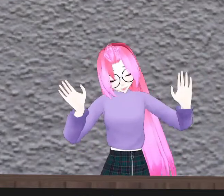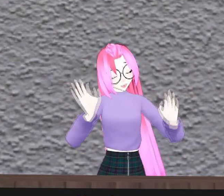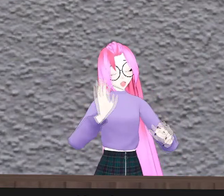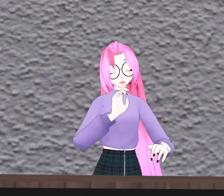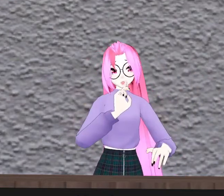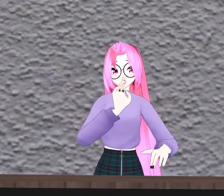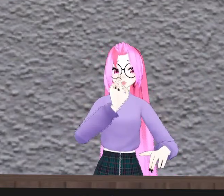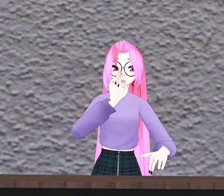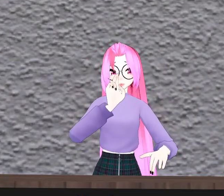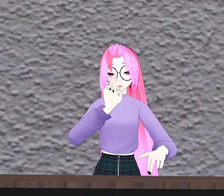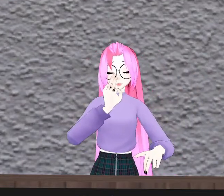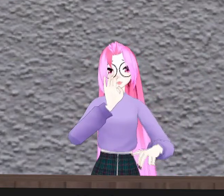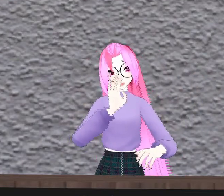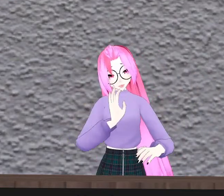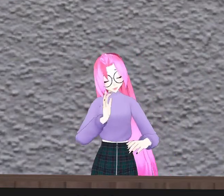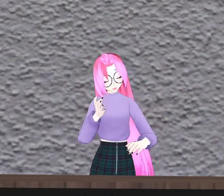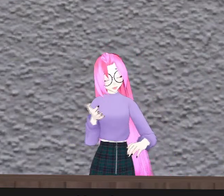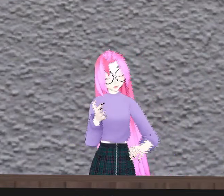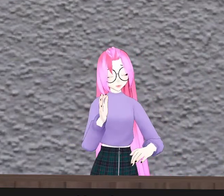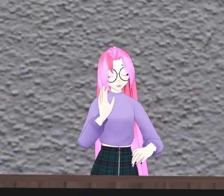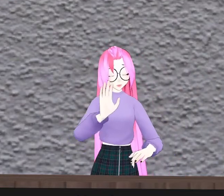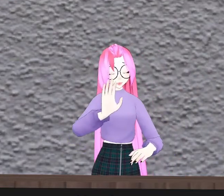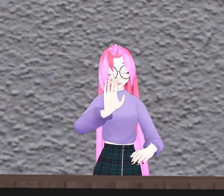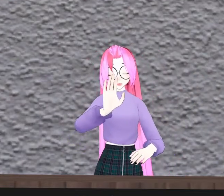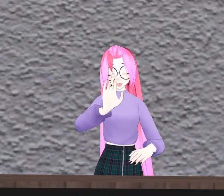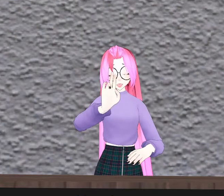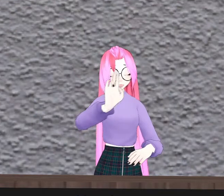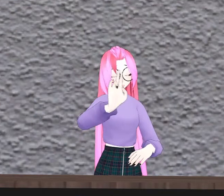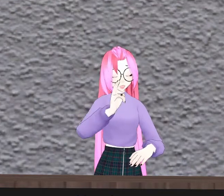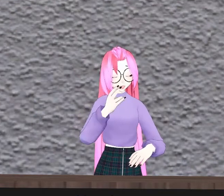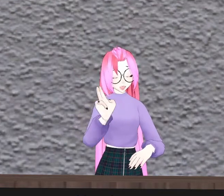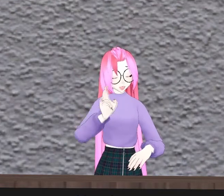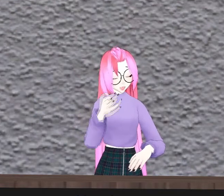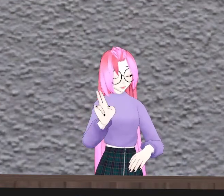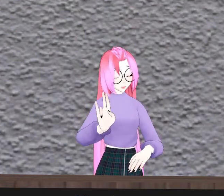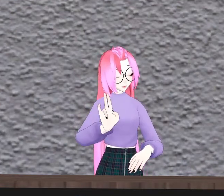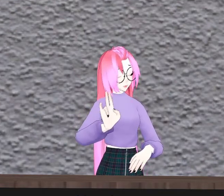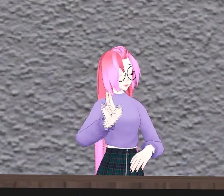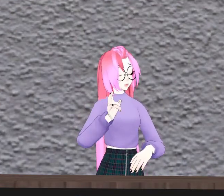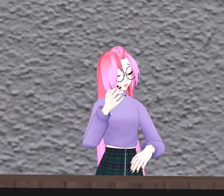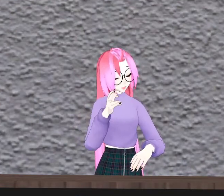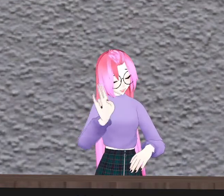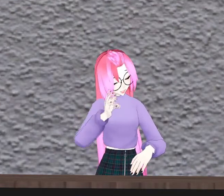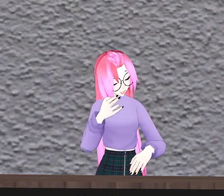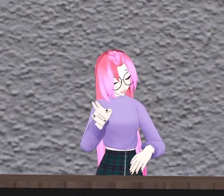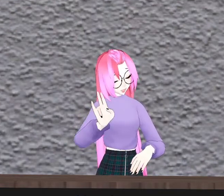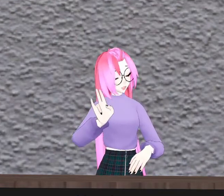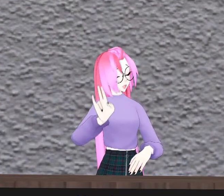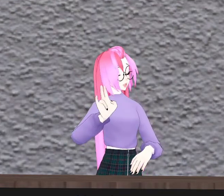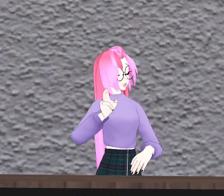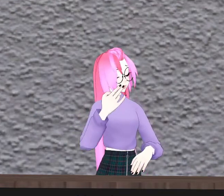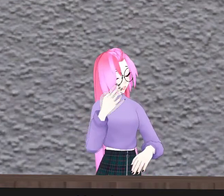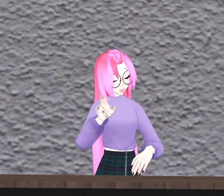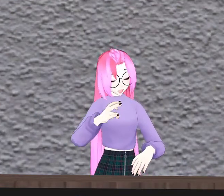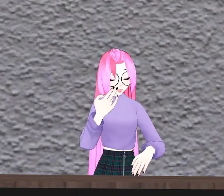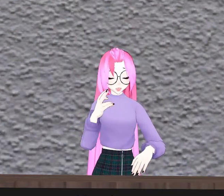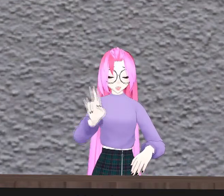all. Okay? Then 17. 17. You're doing that 7 and you're